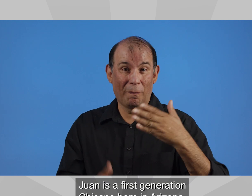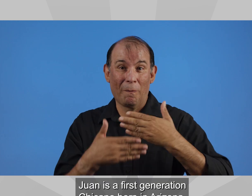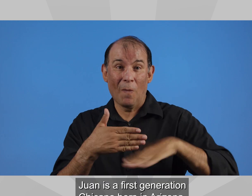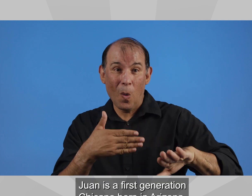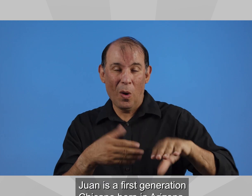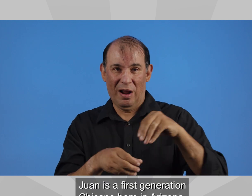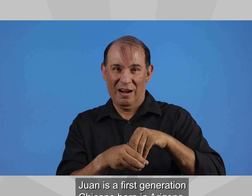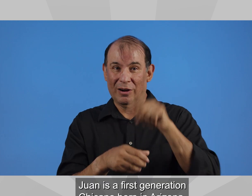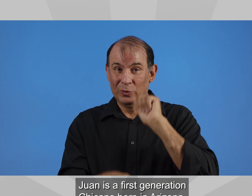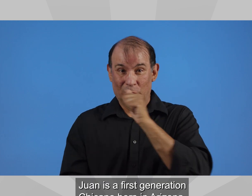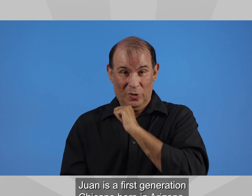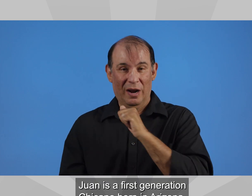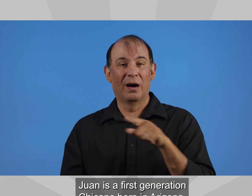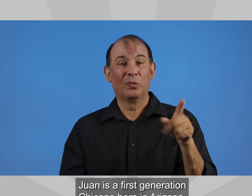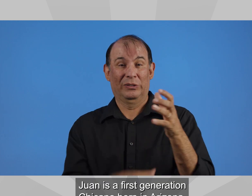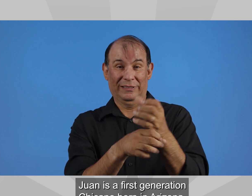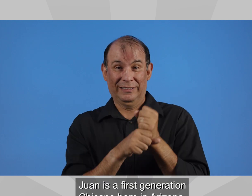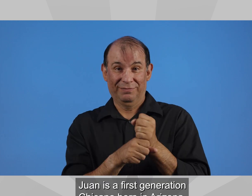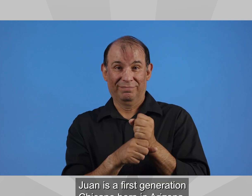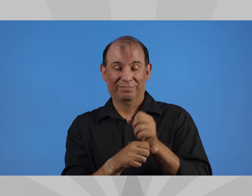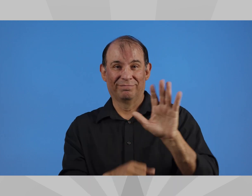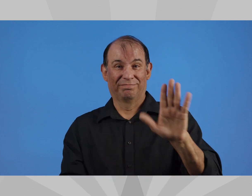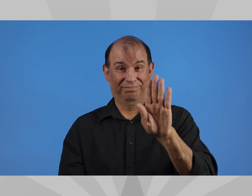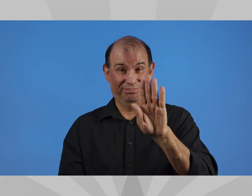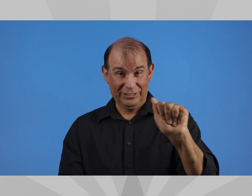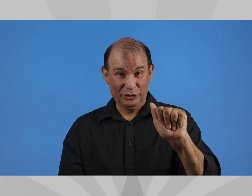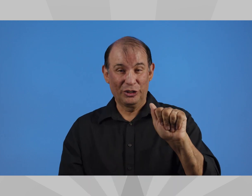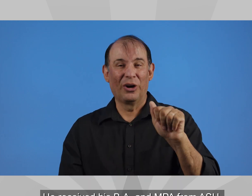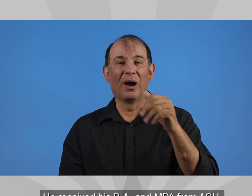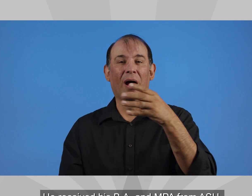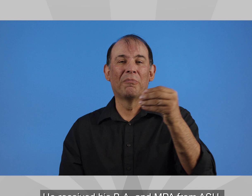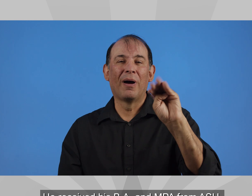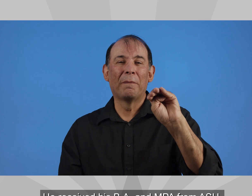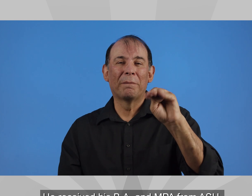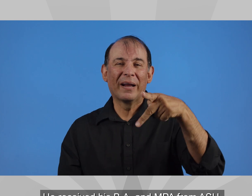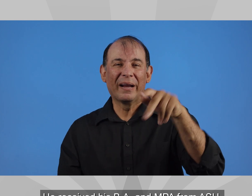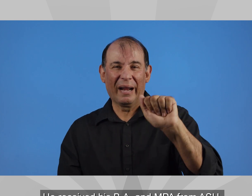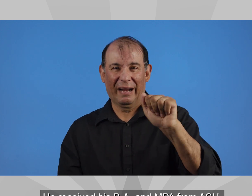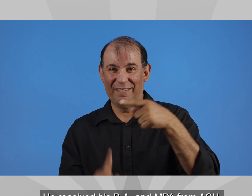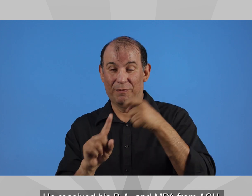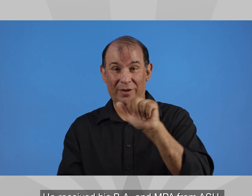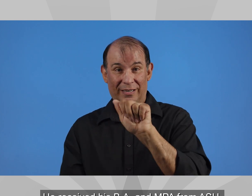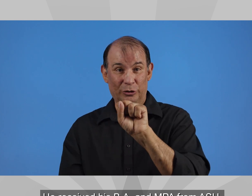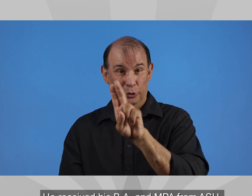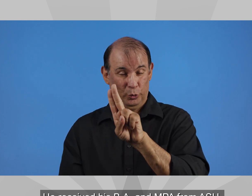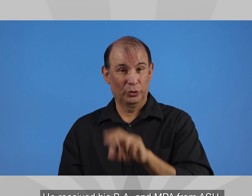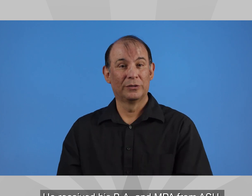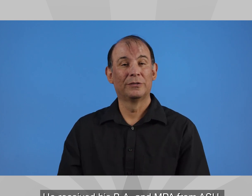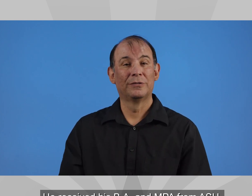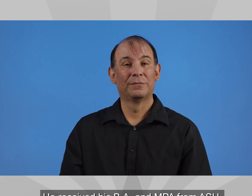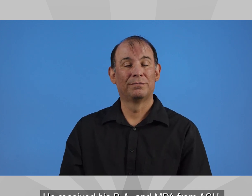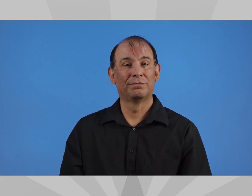Juan is a first-generation Chicano born in Arizona. He received his BA and MPA